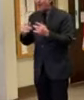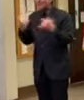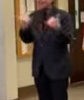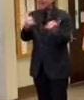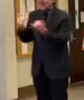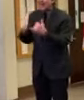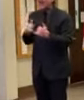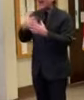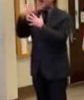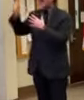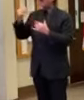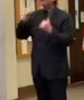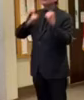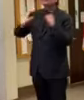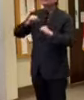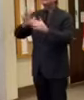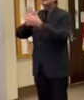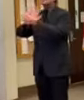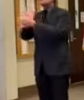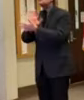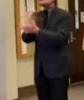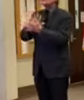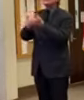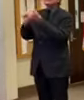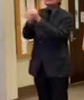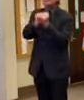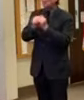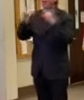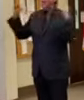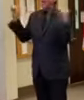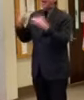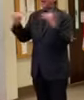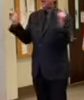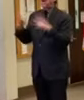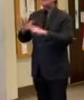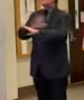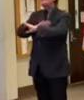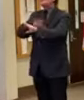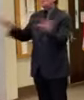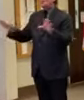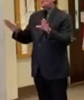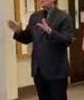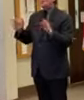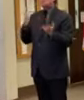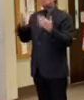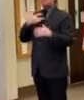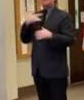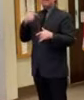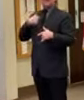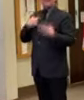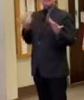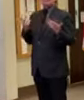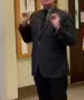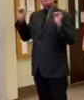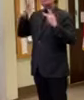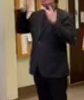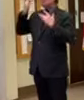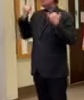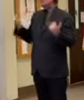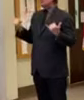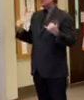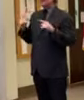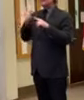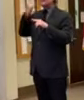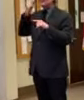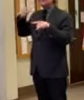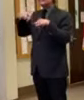events. Although you might not be experiencing symptoms at this time, you may be contagious. Do not risk your